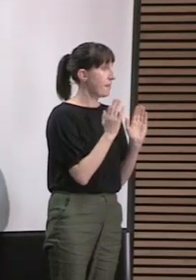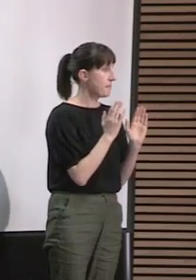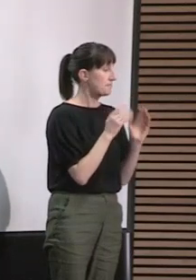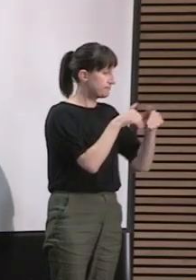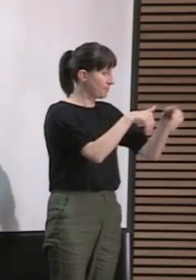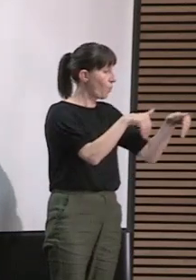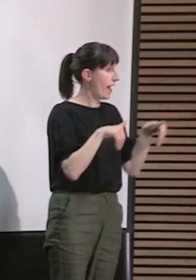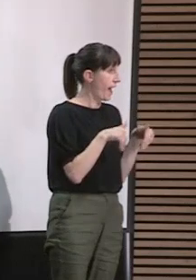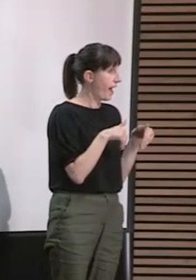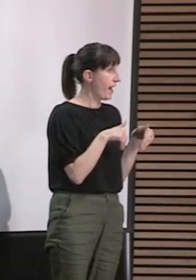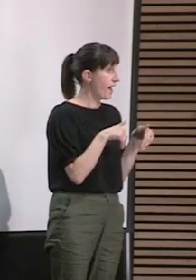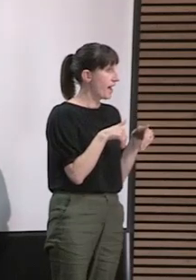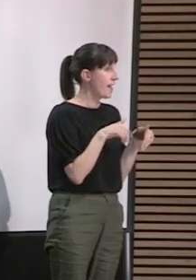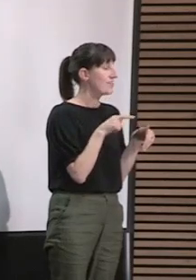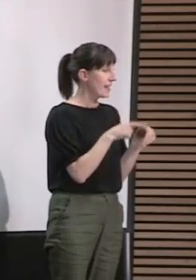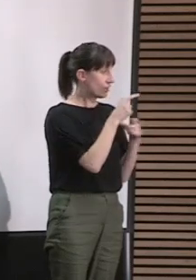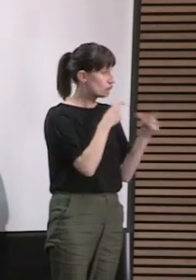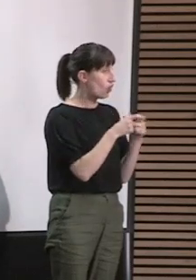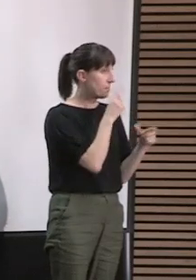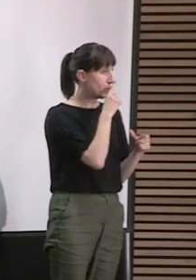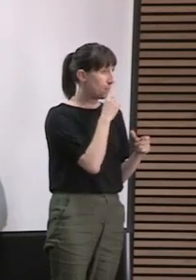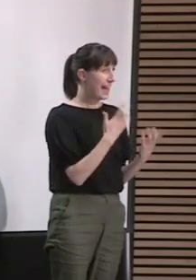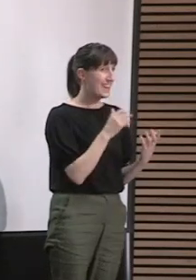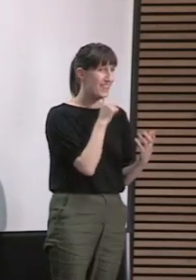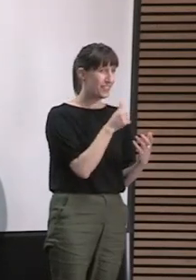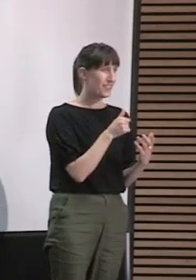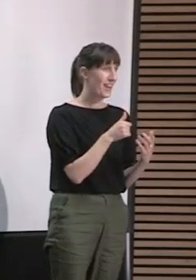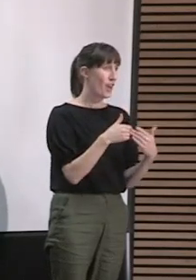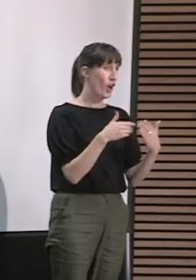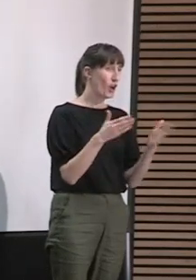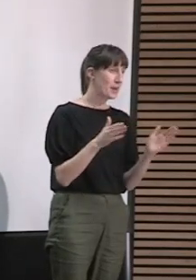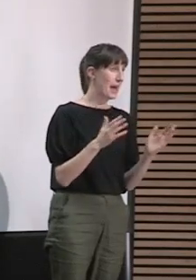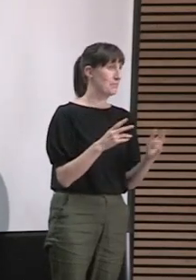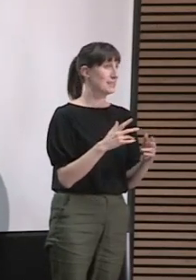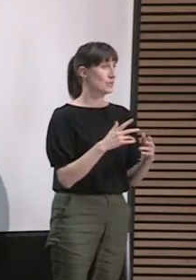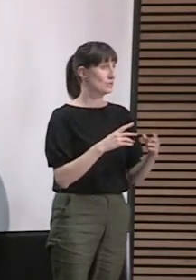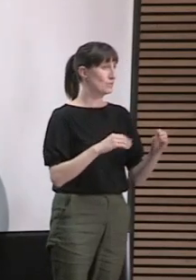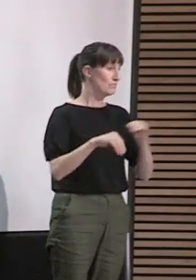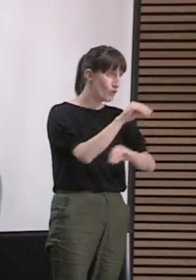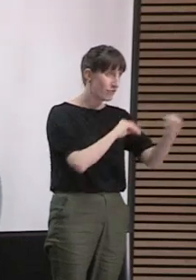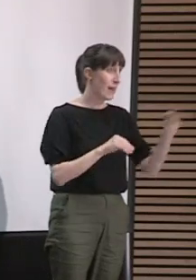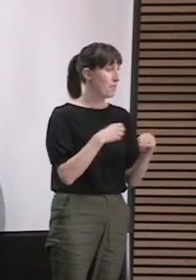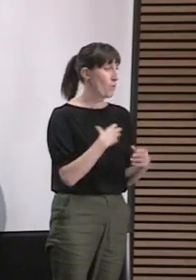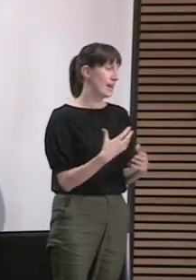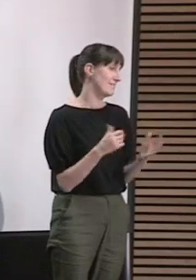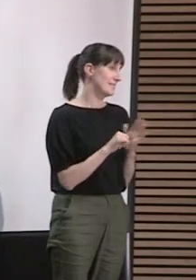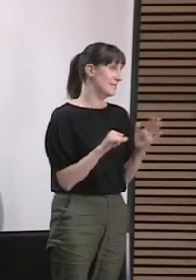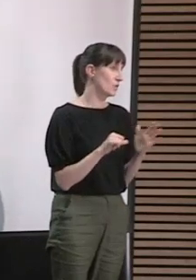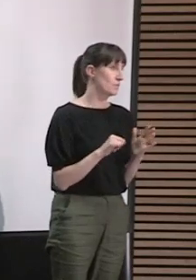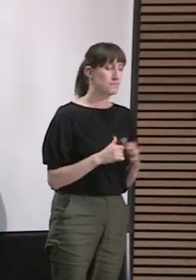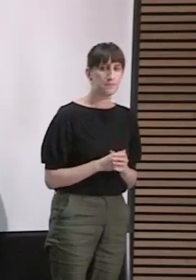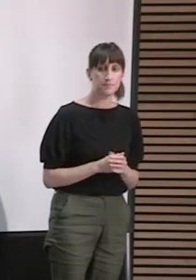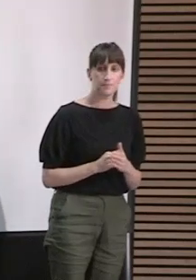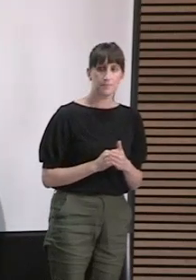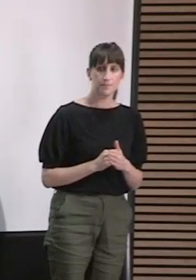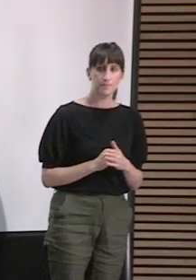actually very difficult. Last question. The case that showed up in hospital and has been linked back to the cluster, is part of the